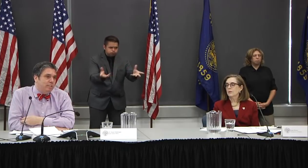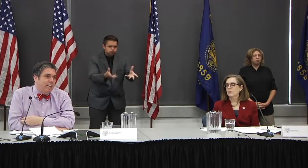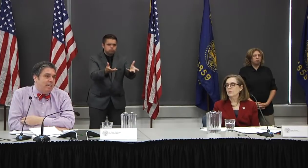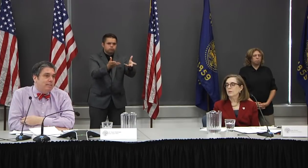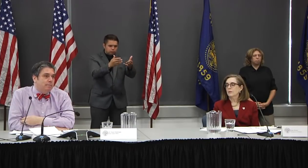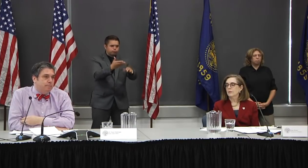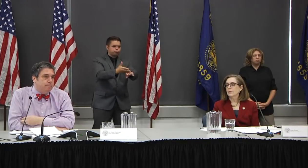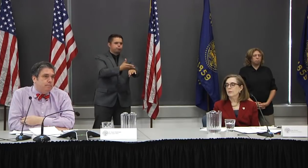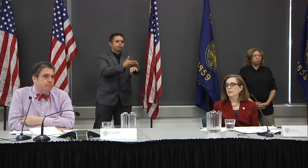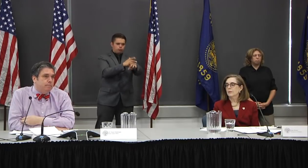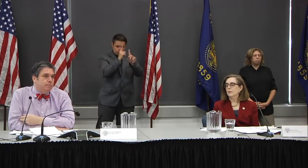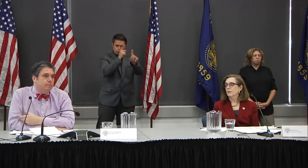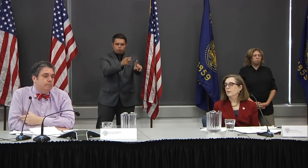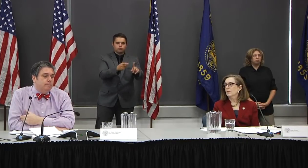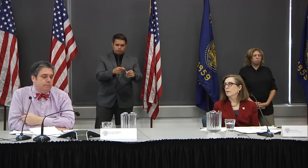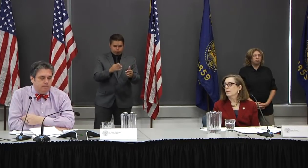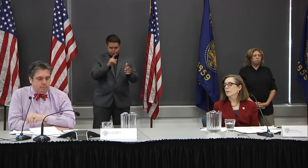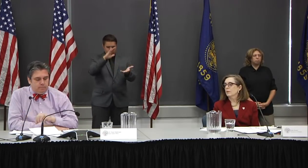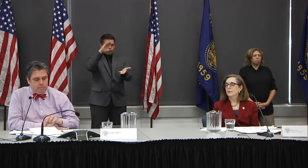health tools in hand.